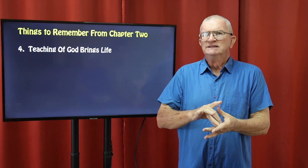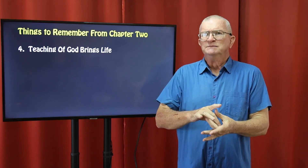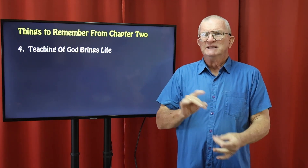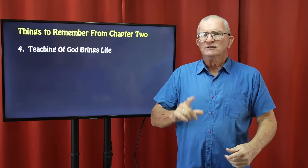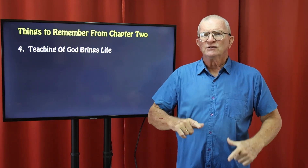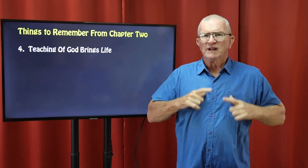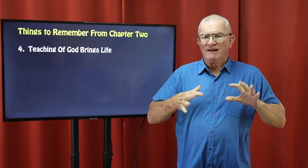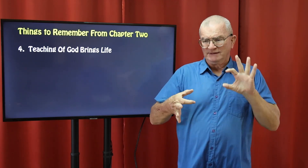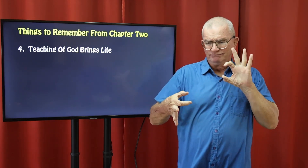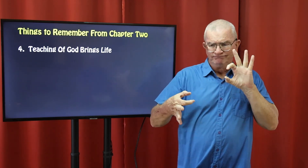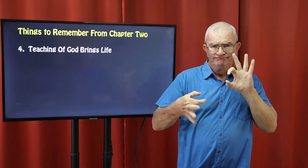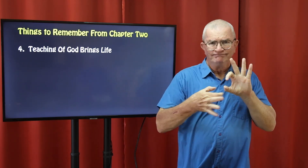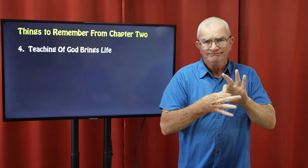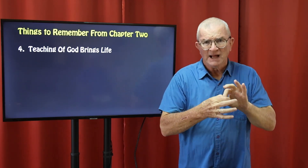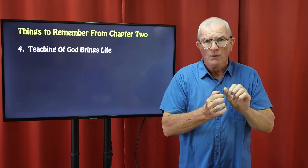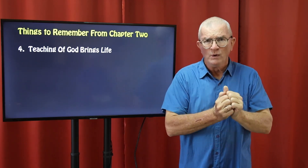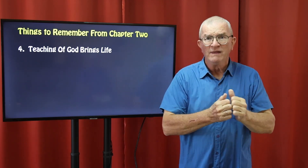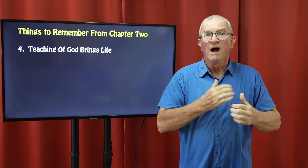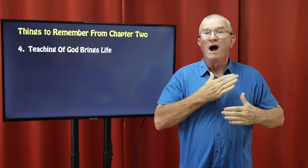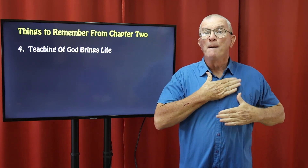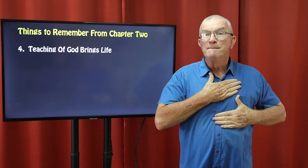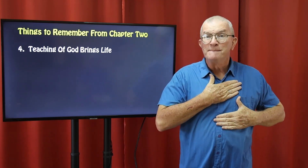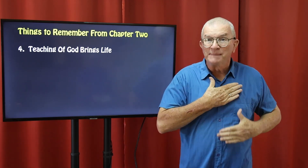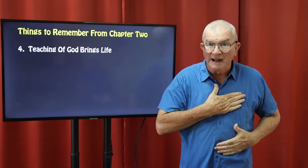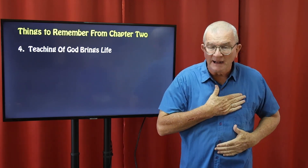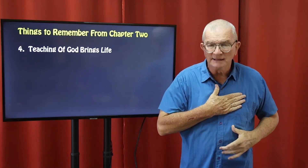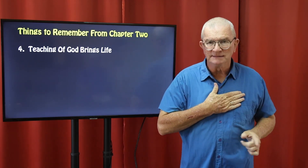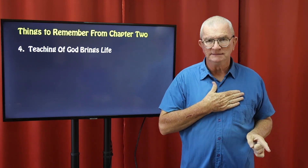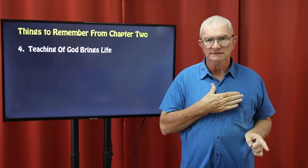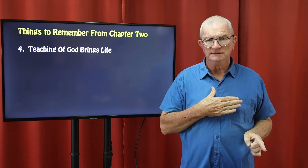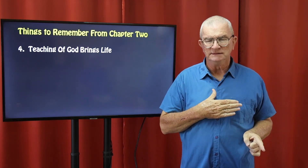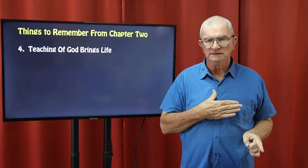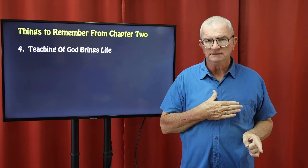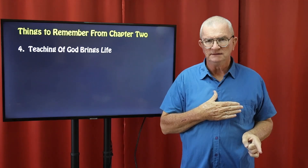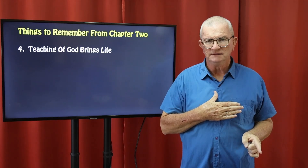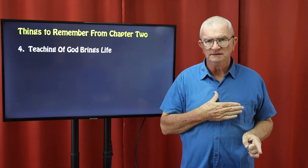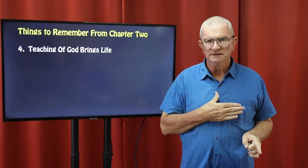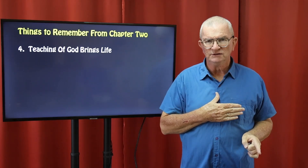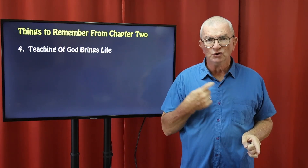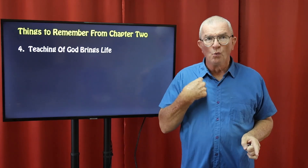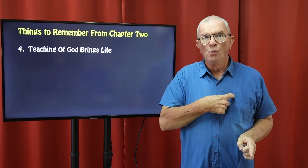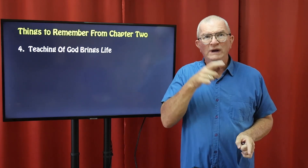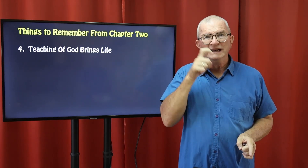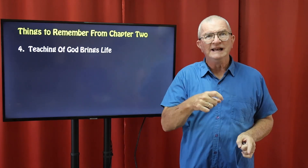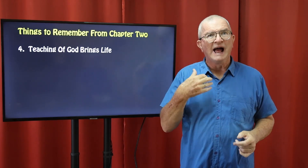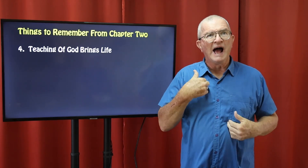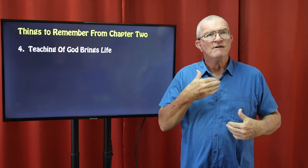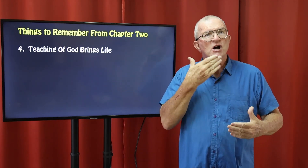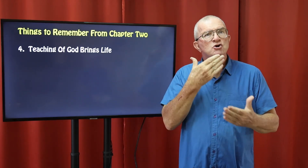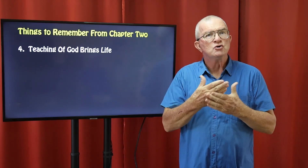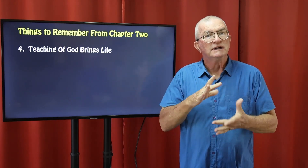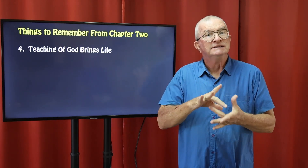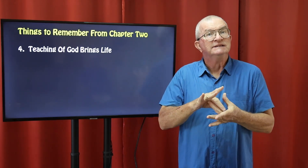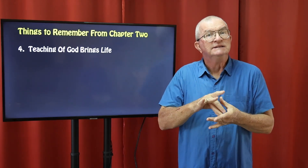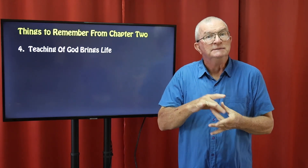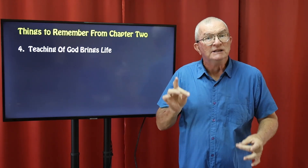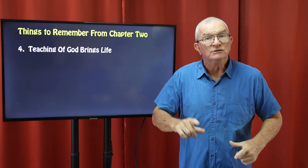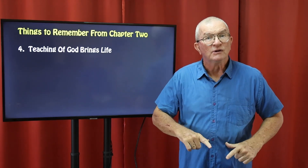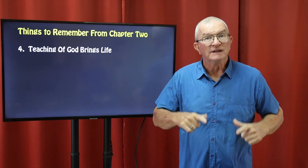Now our spiritual life is related to our body. So we need to have a good spiritual